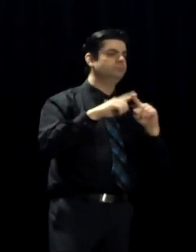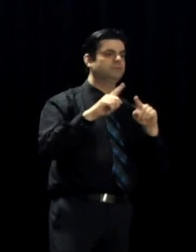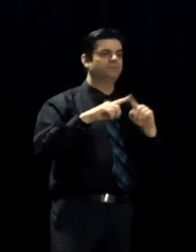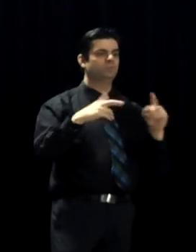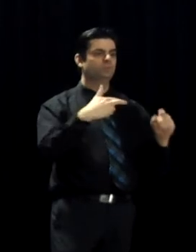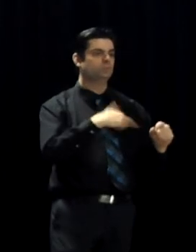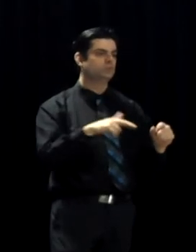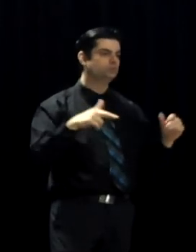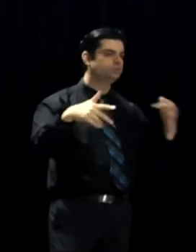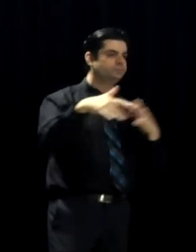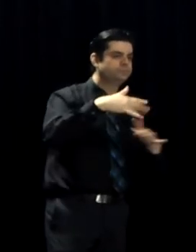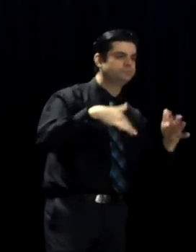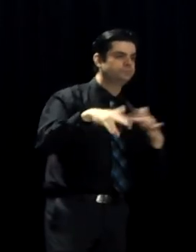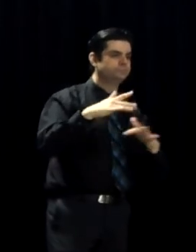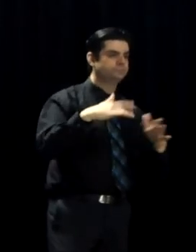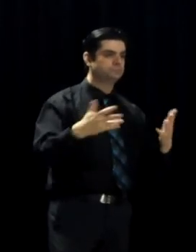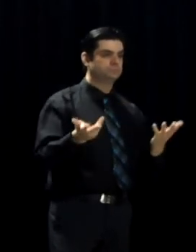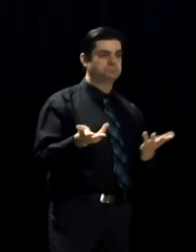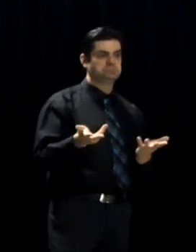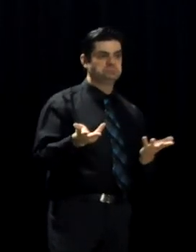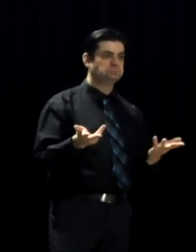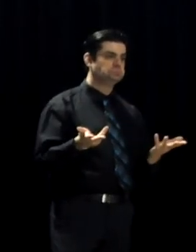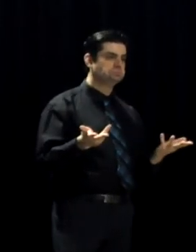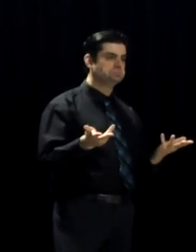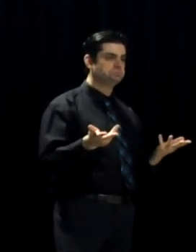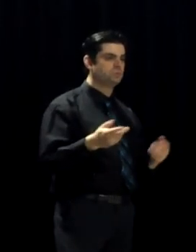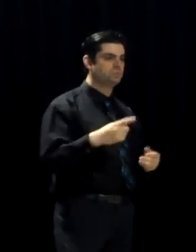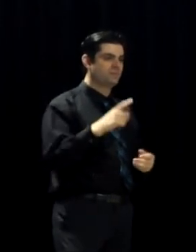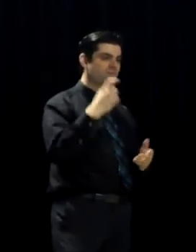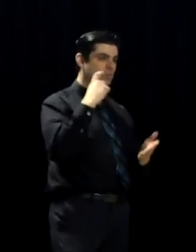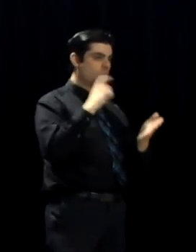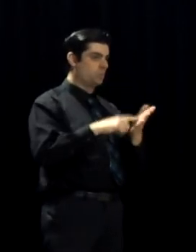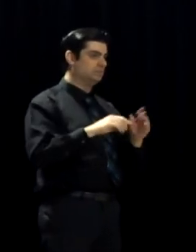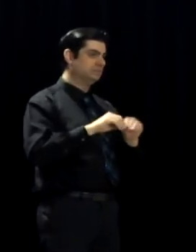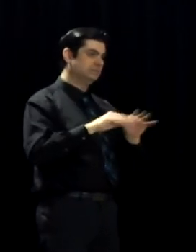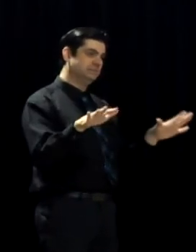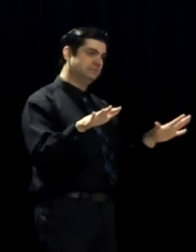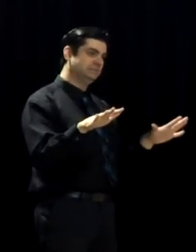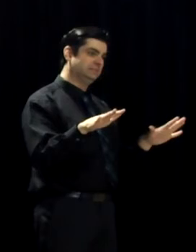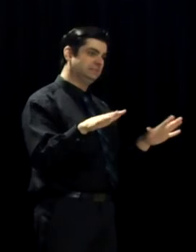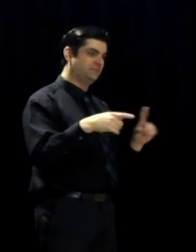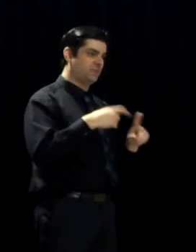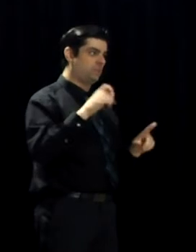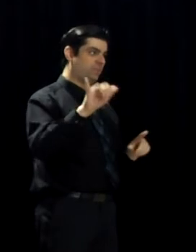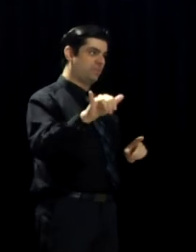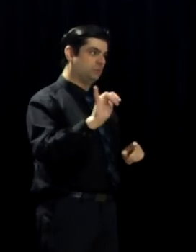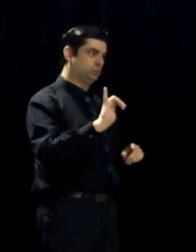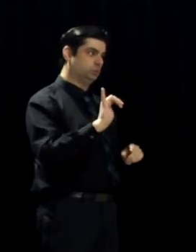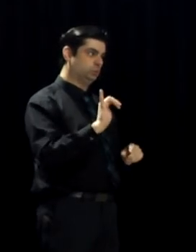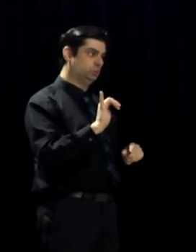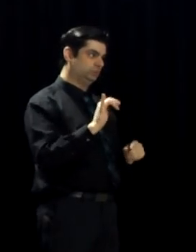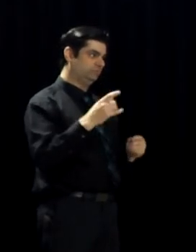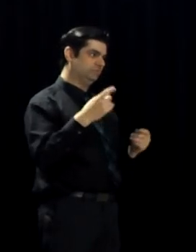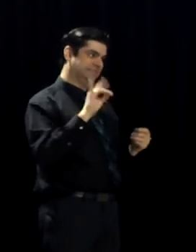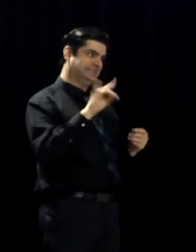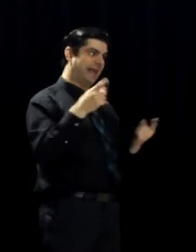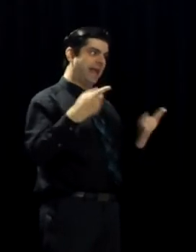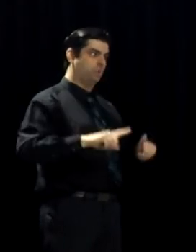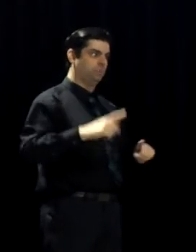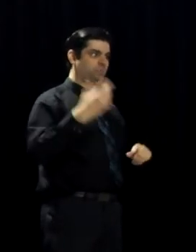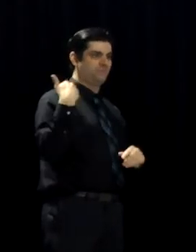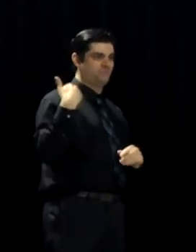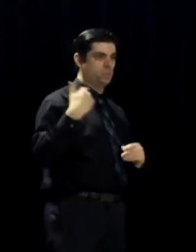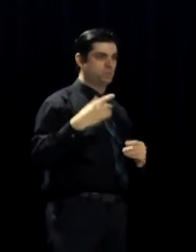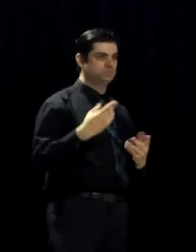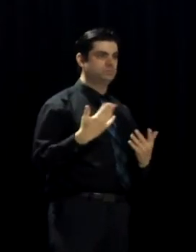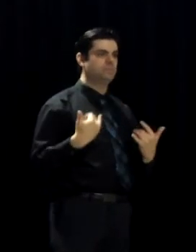he went to, and it led to outbreaks. So we know it can, how potent the virus can be. But if we know about the